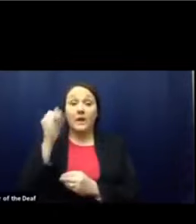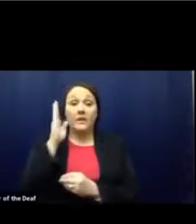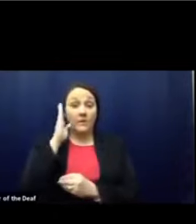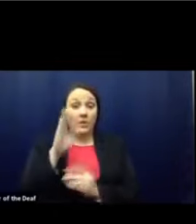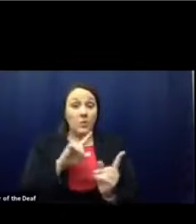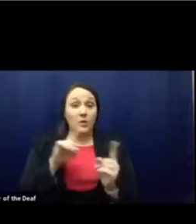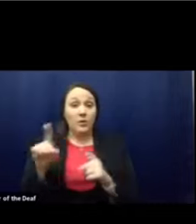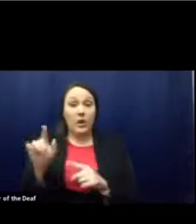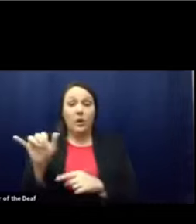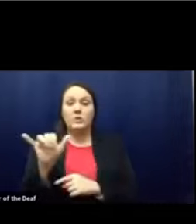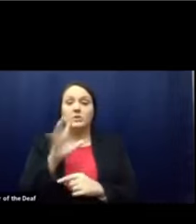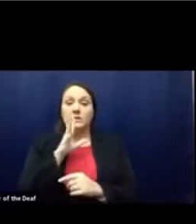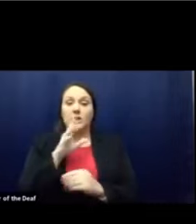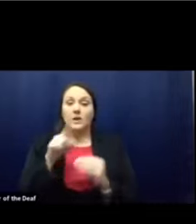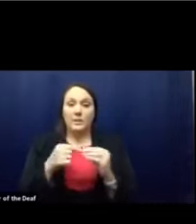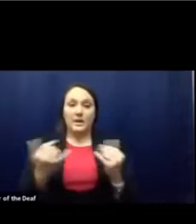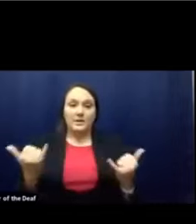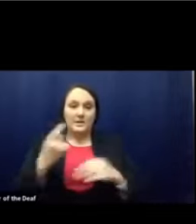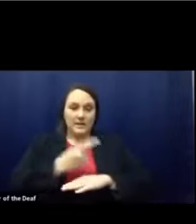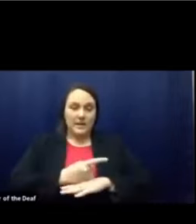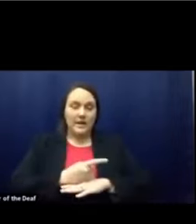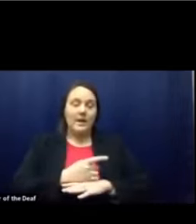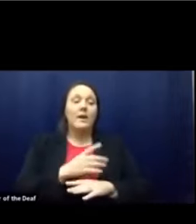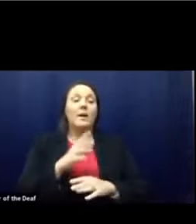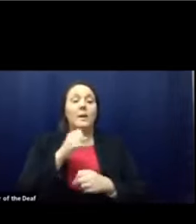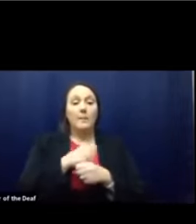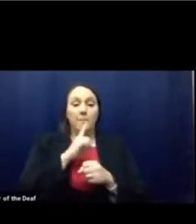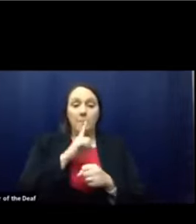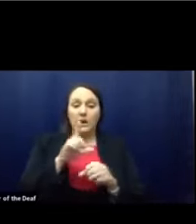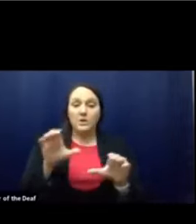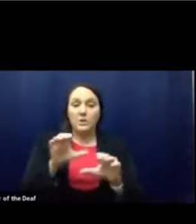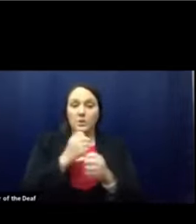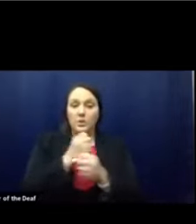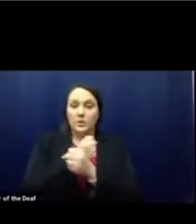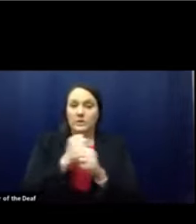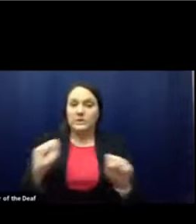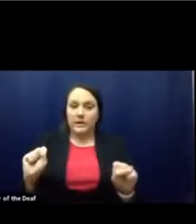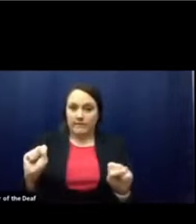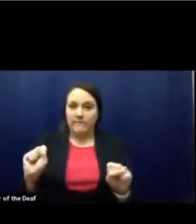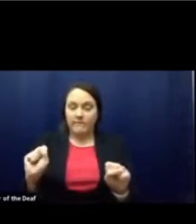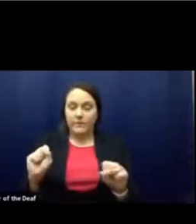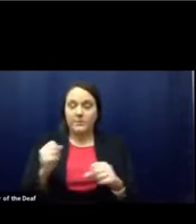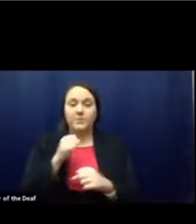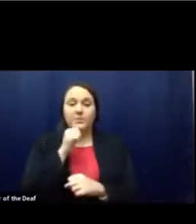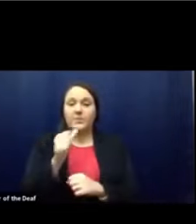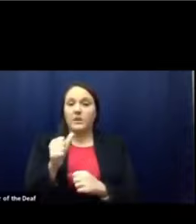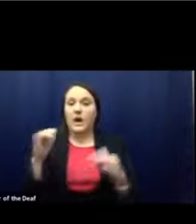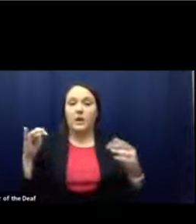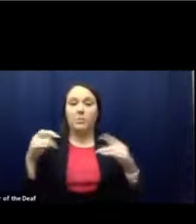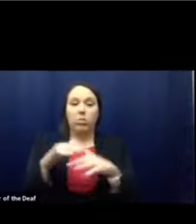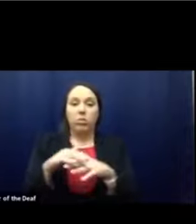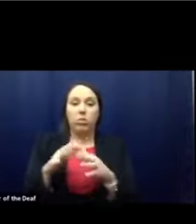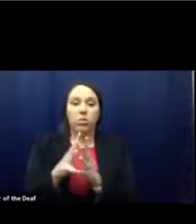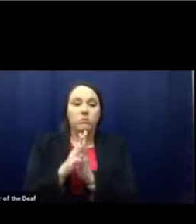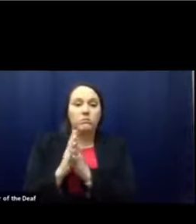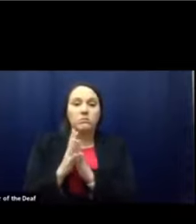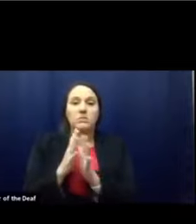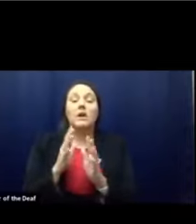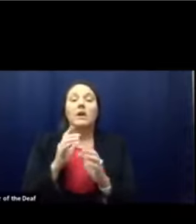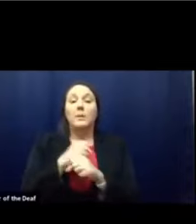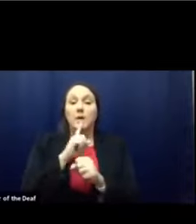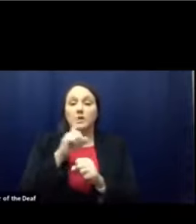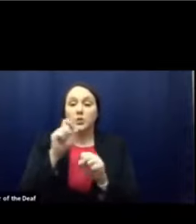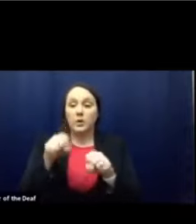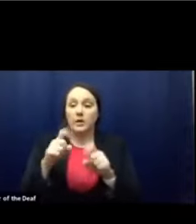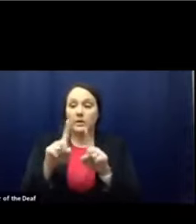like we talked about today, make sure you're doing it in a safe way so that you're it's not too crowded, that you're able to socially distance